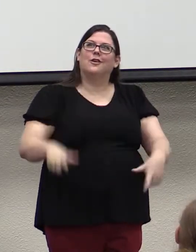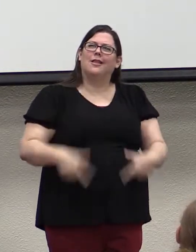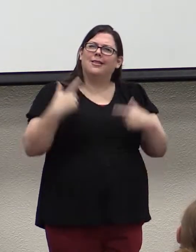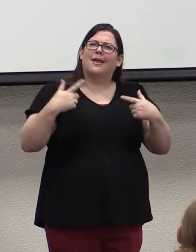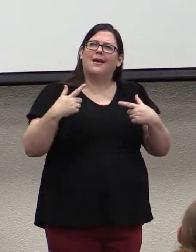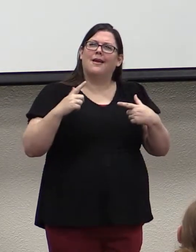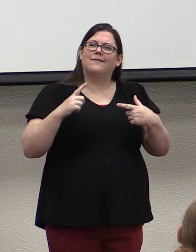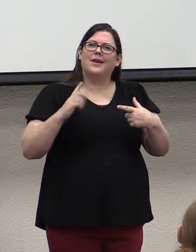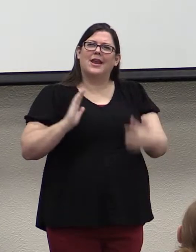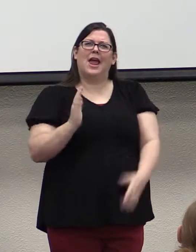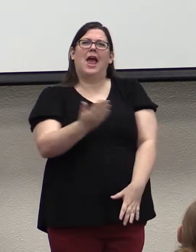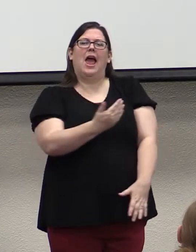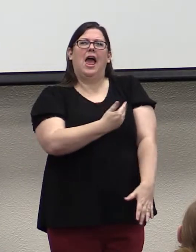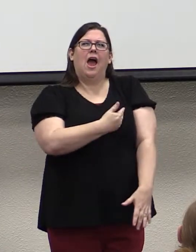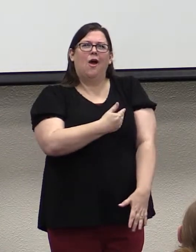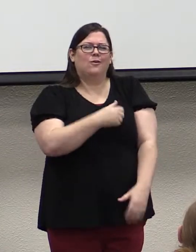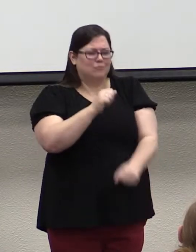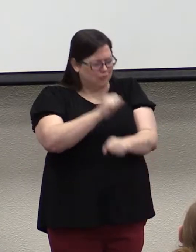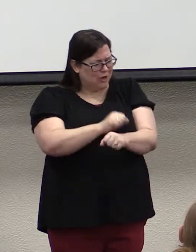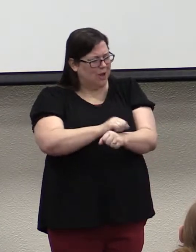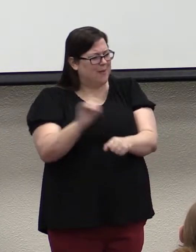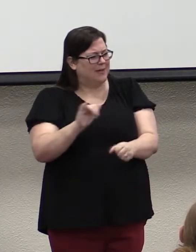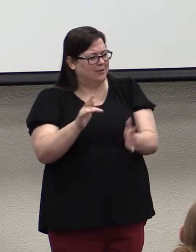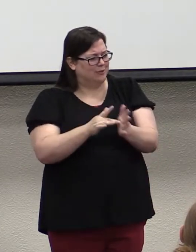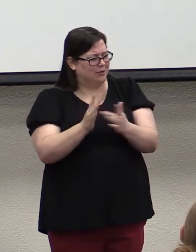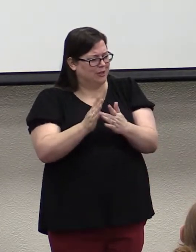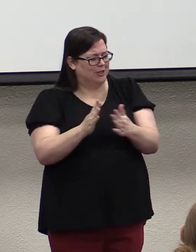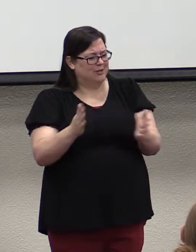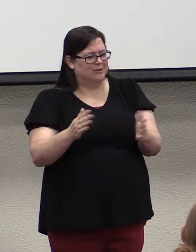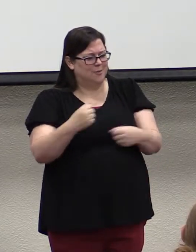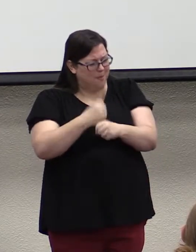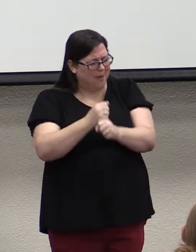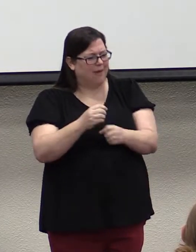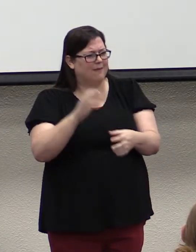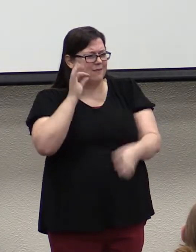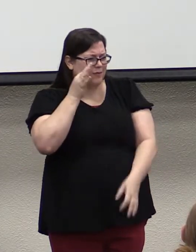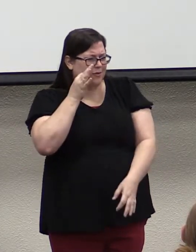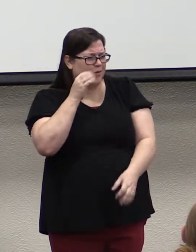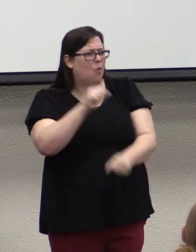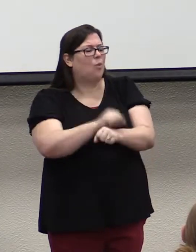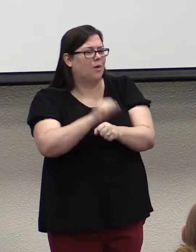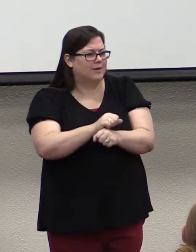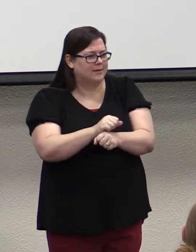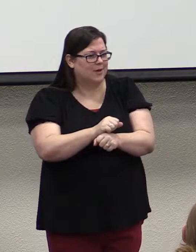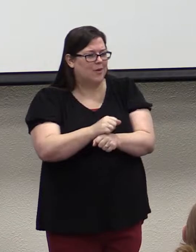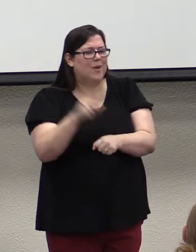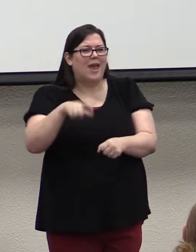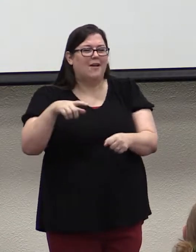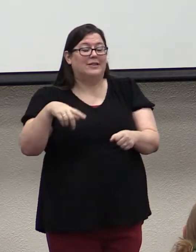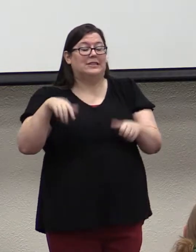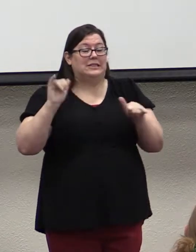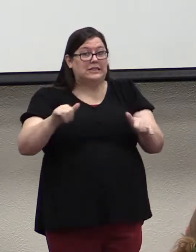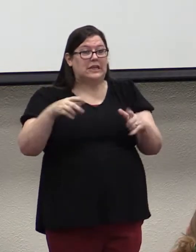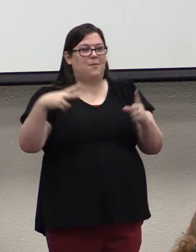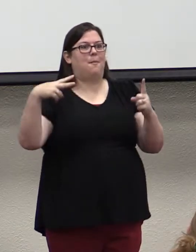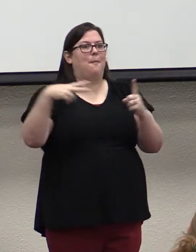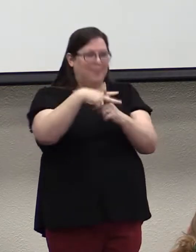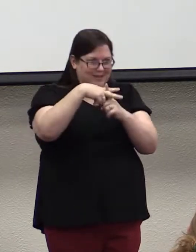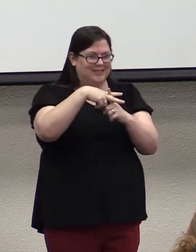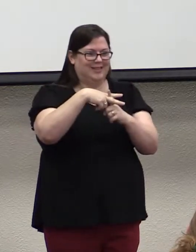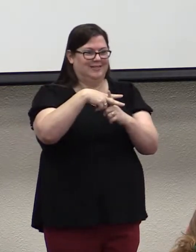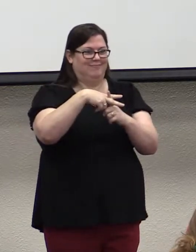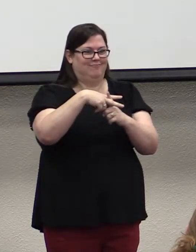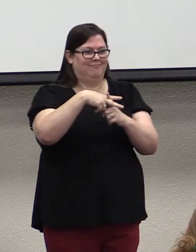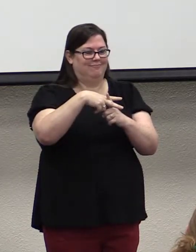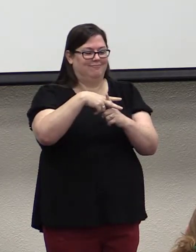our job as a Christian to bear fruit, I think that's how it works. We have to stay plugged in. You can't plug it in, get charged